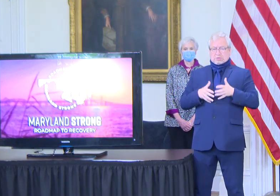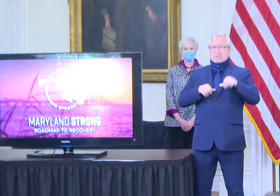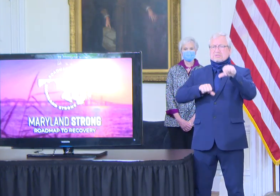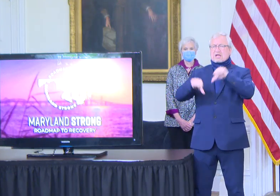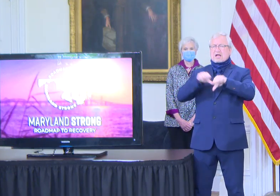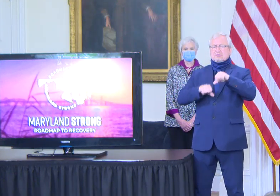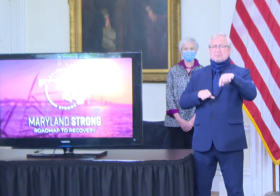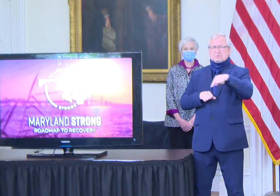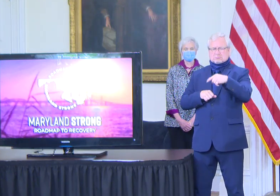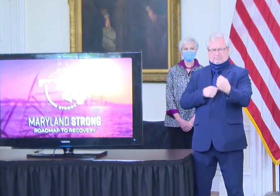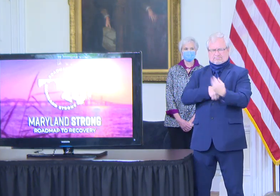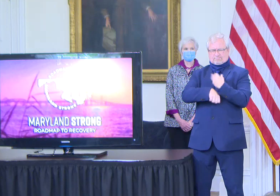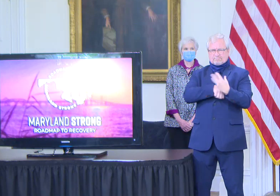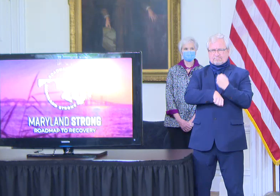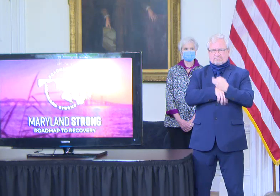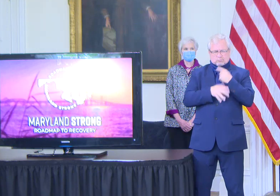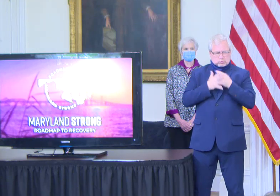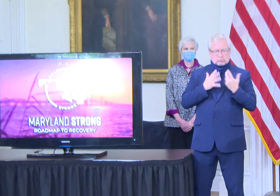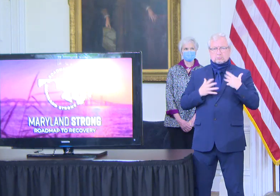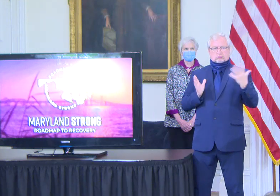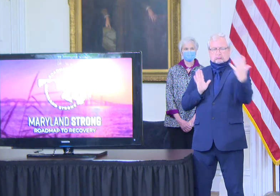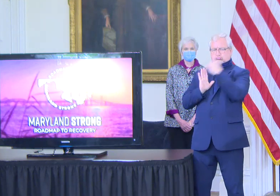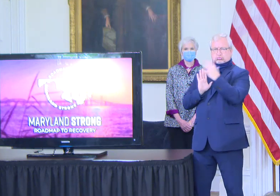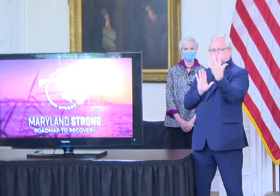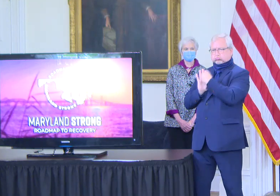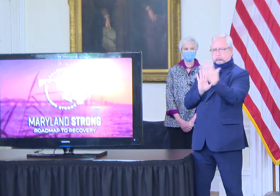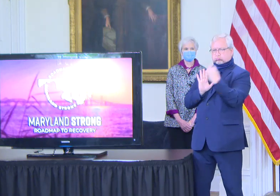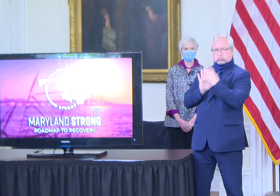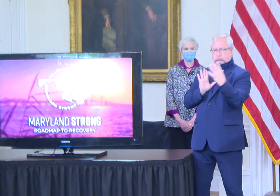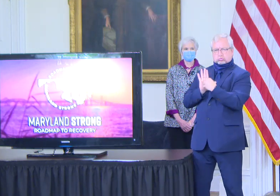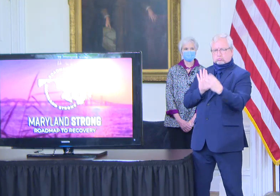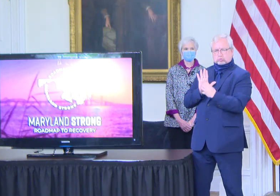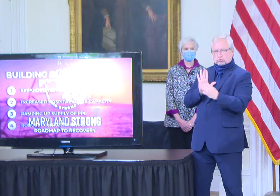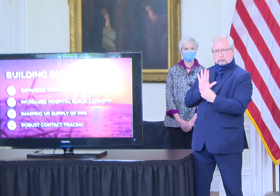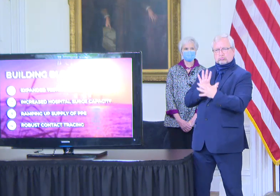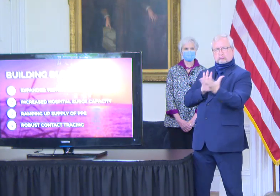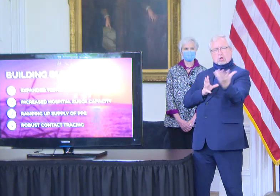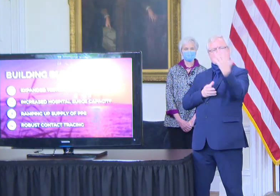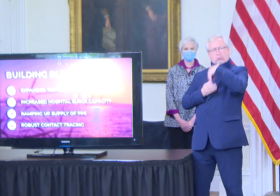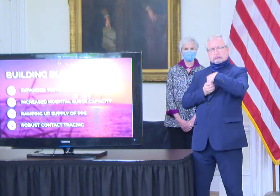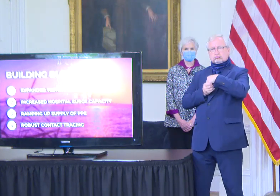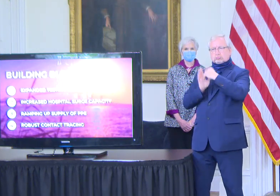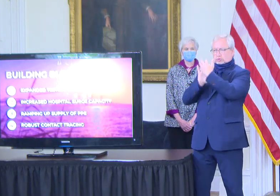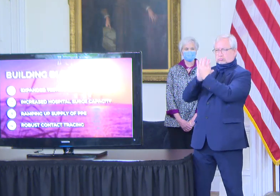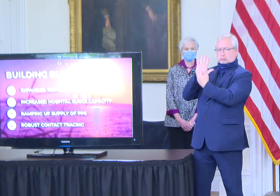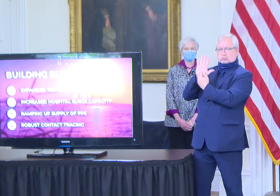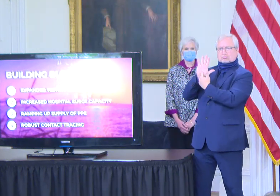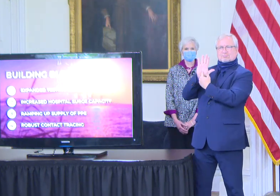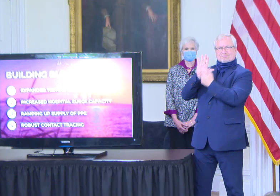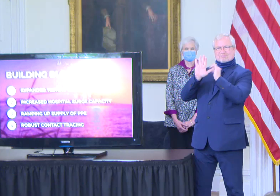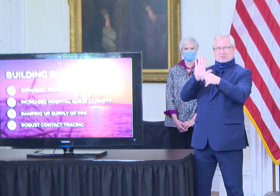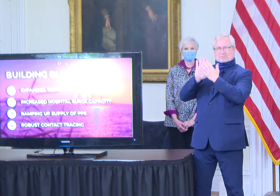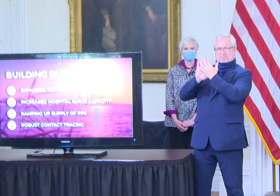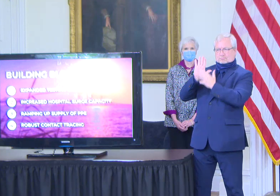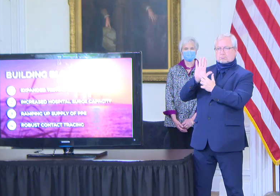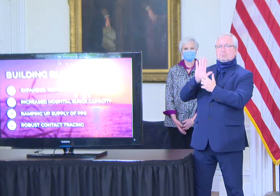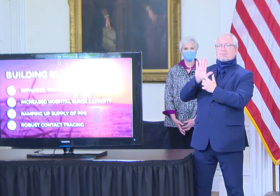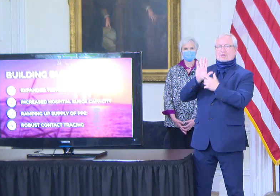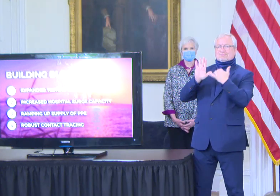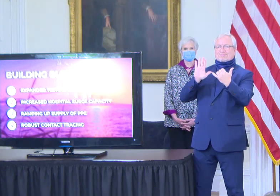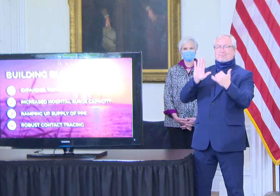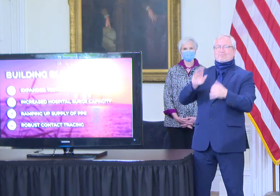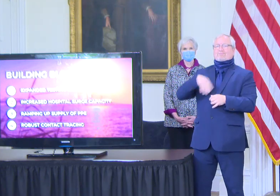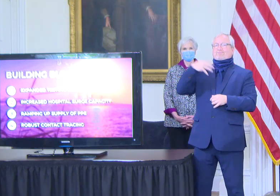public health, and business experts. And our recovery plan was built upon 4